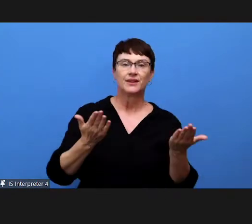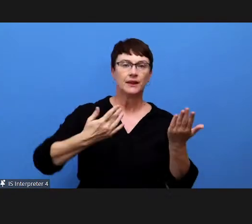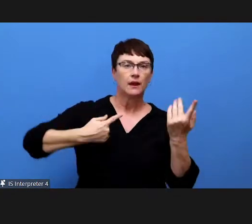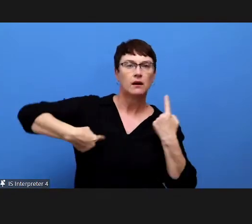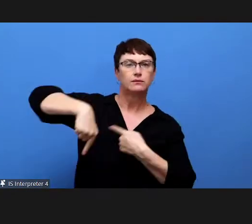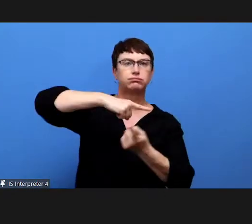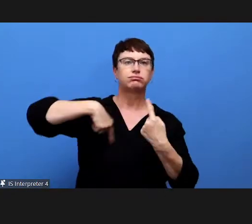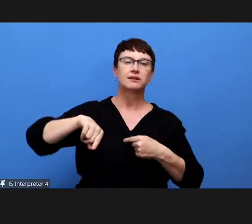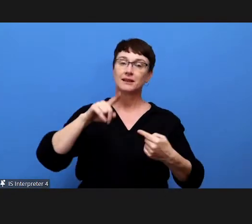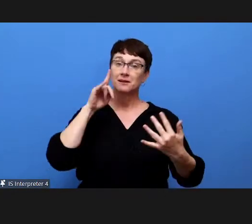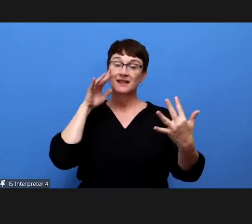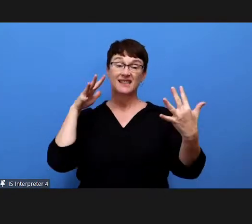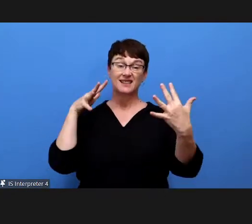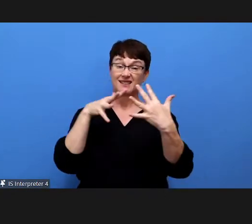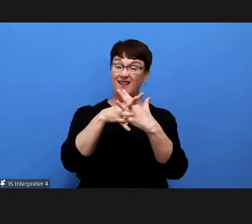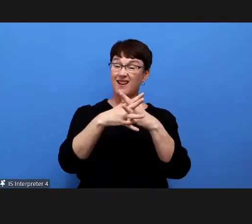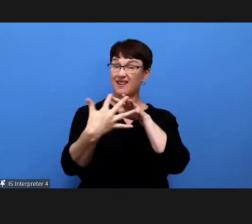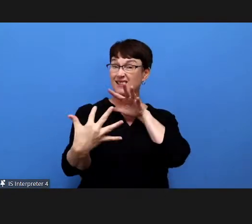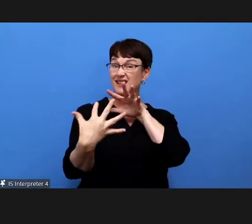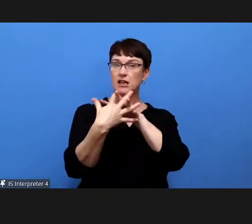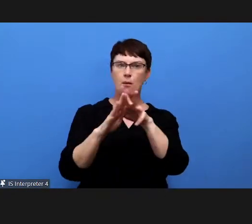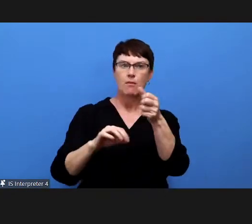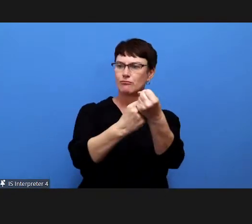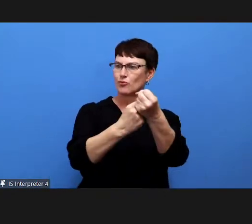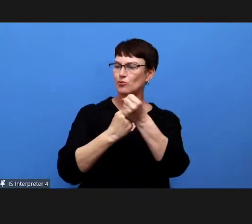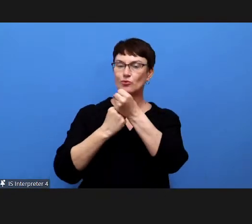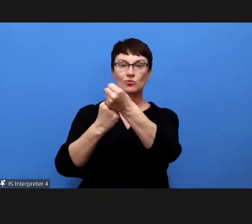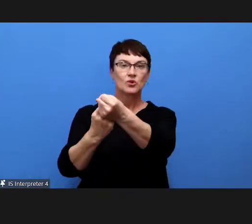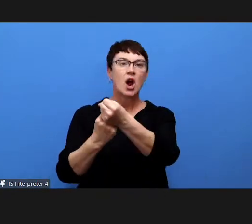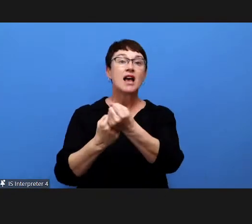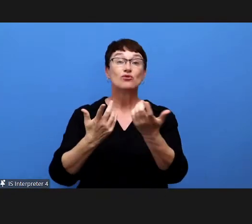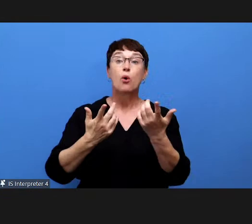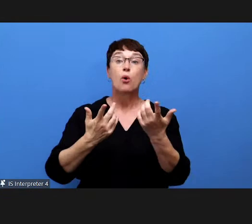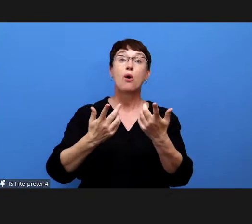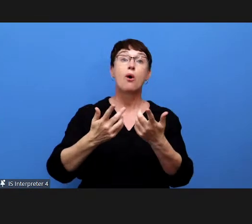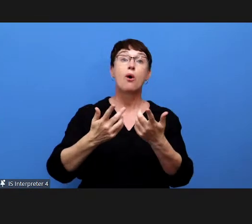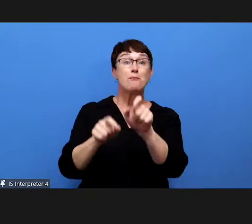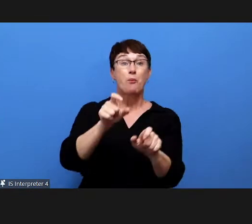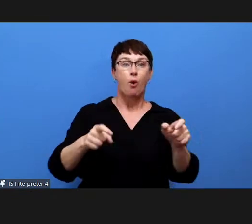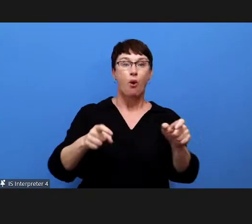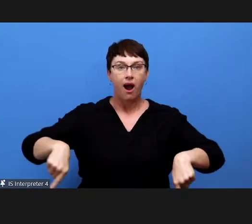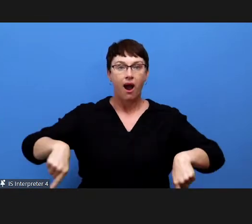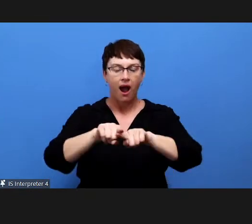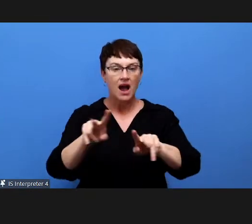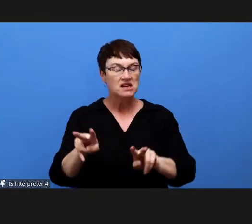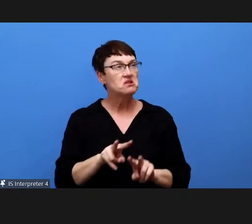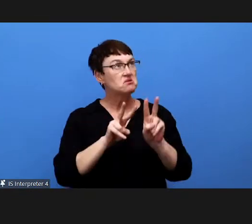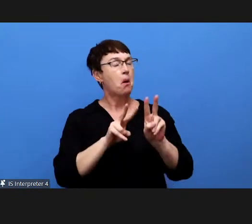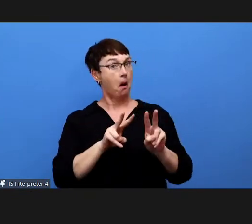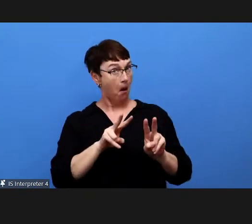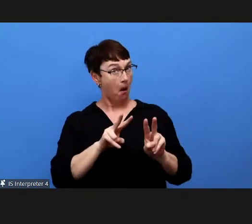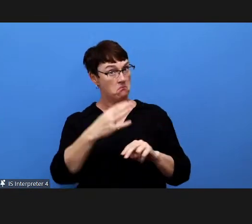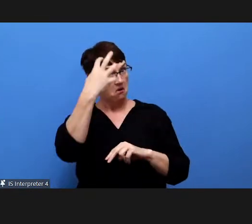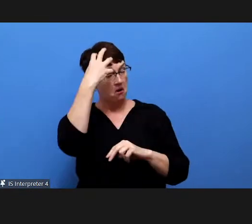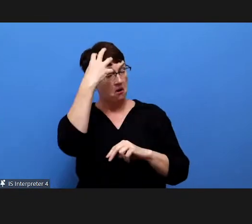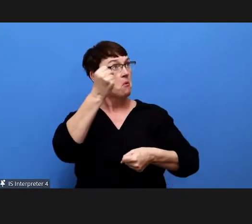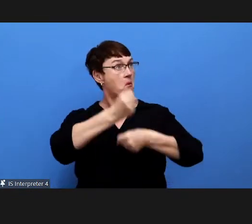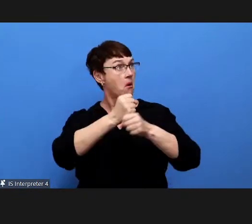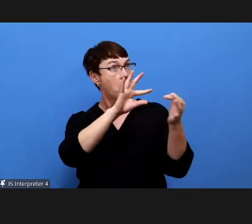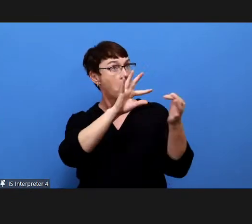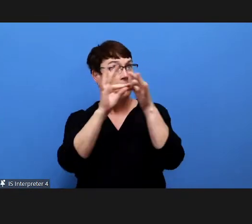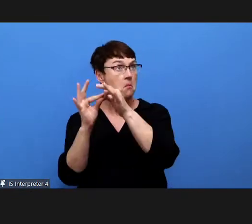public trust on the decision making. But this goes along with the issues of